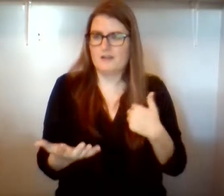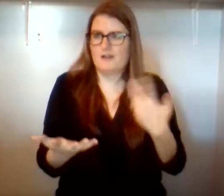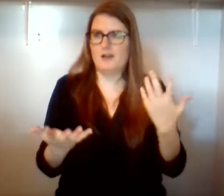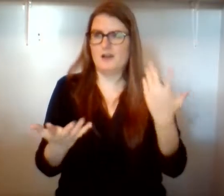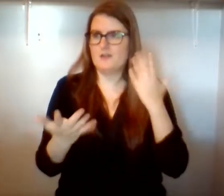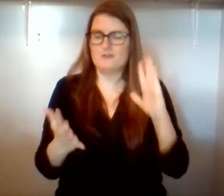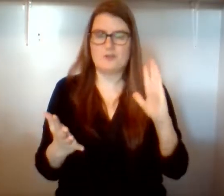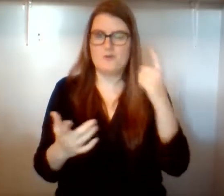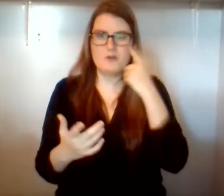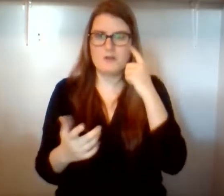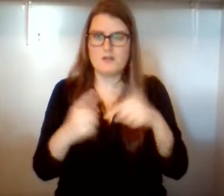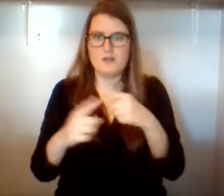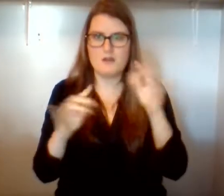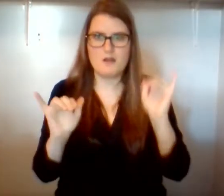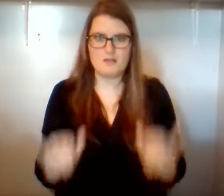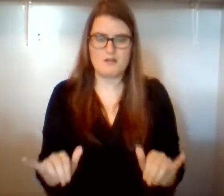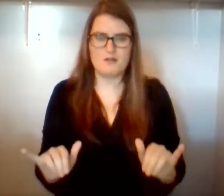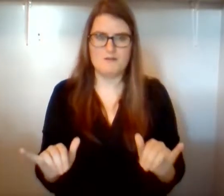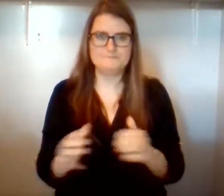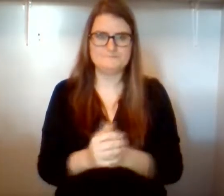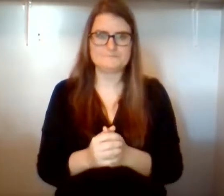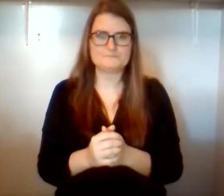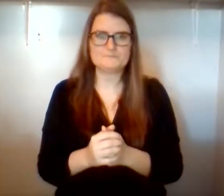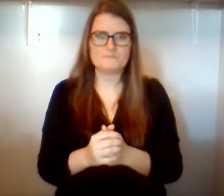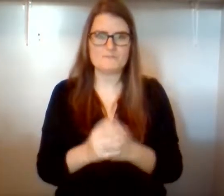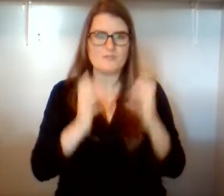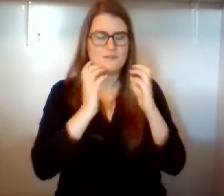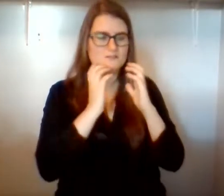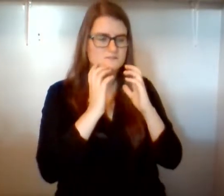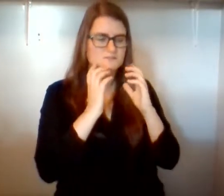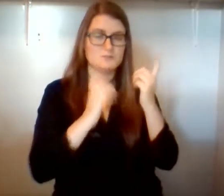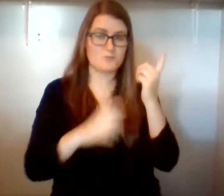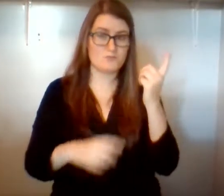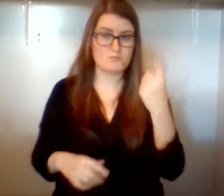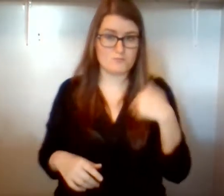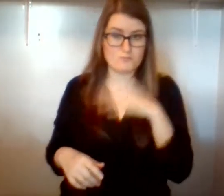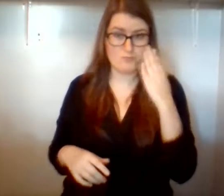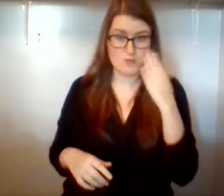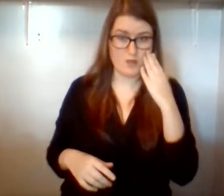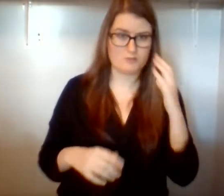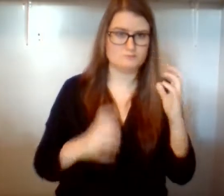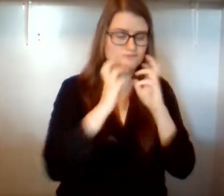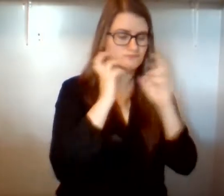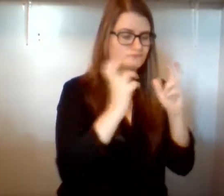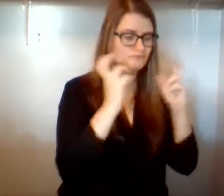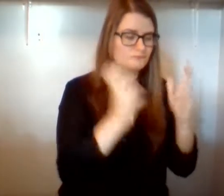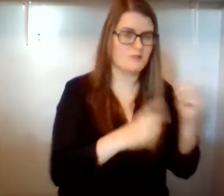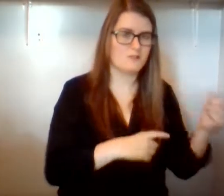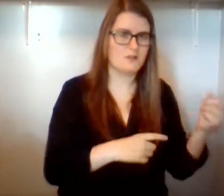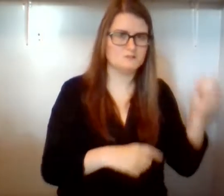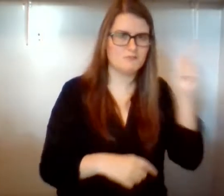that any Christian would even contemplate such a trade, that we would divert attention away from